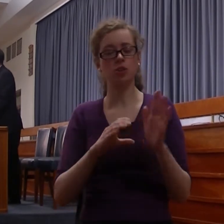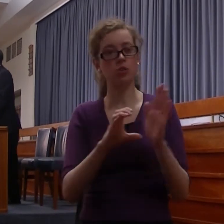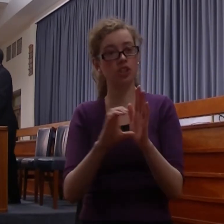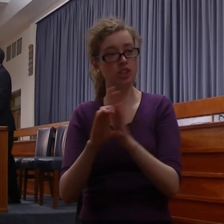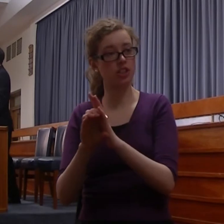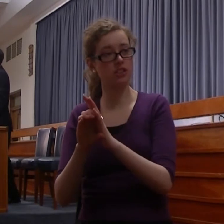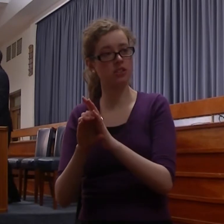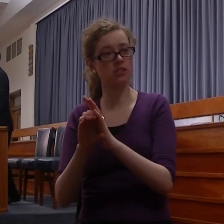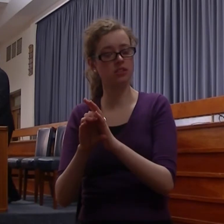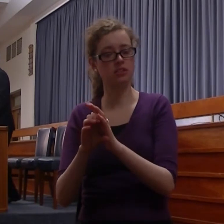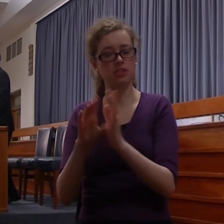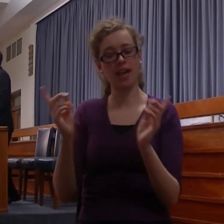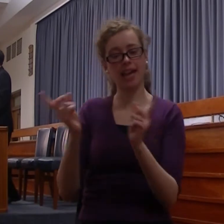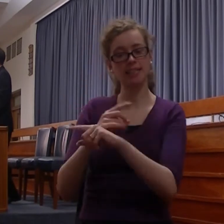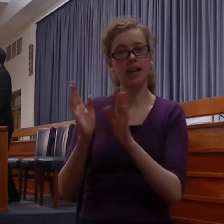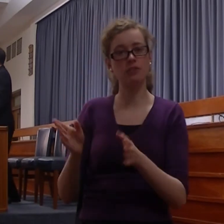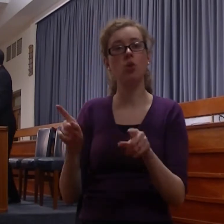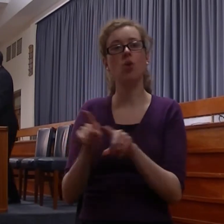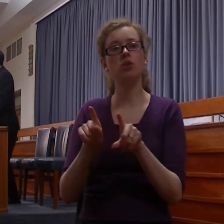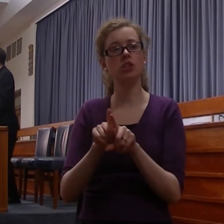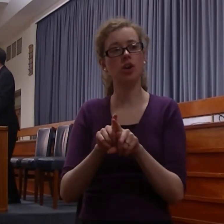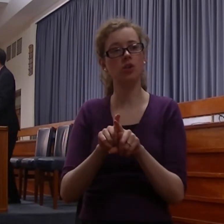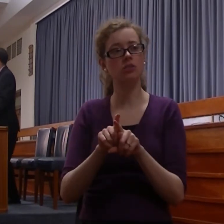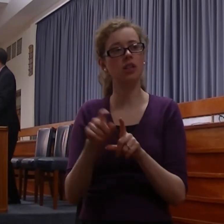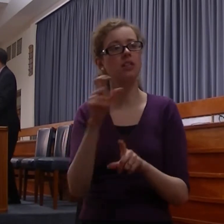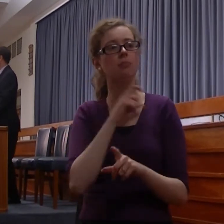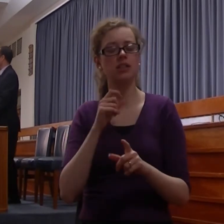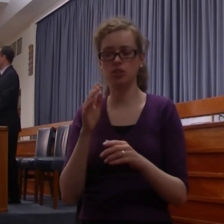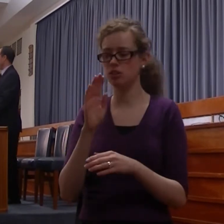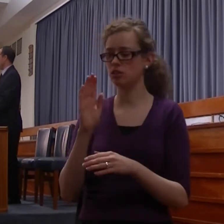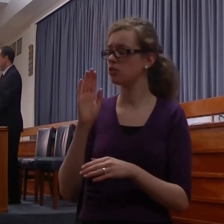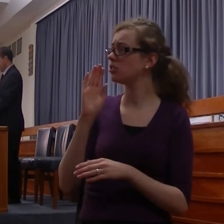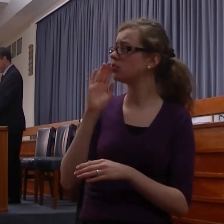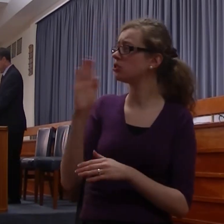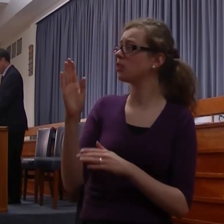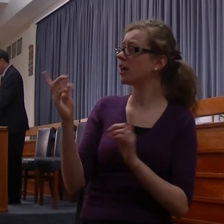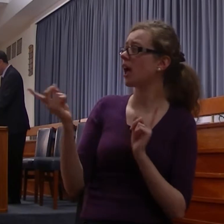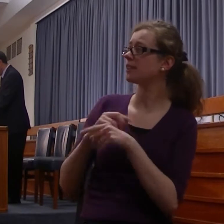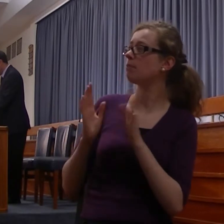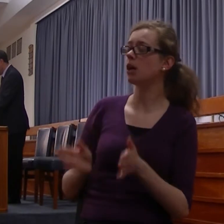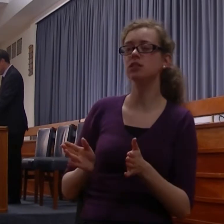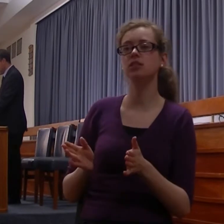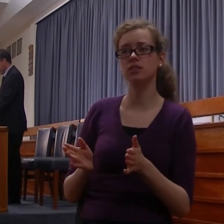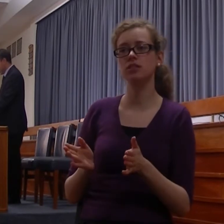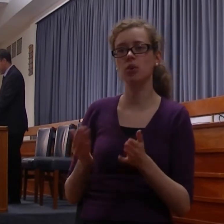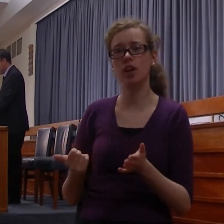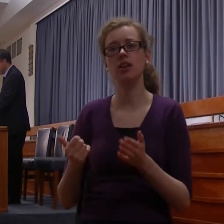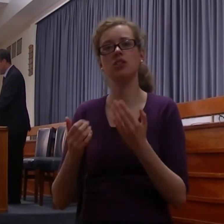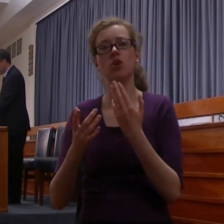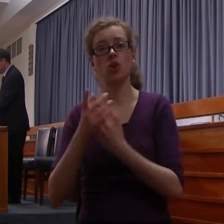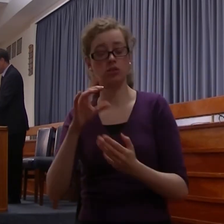So also the churches, but also the messengers, are accountable and they are